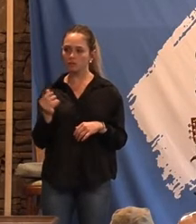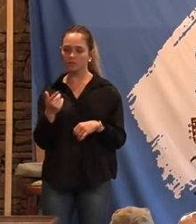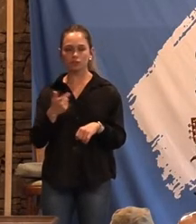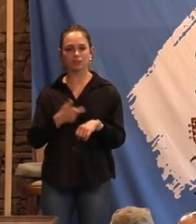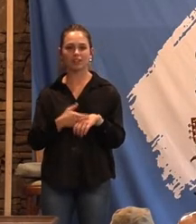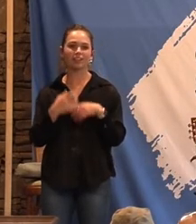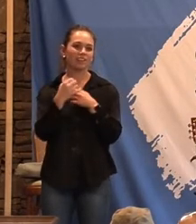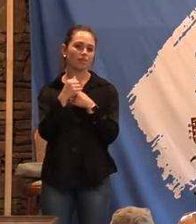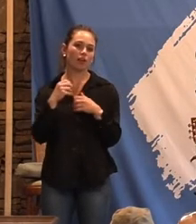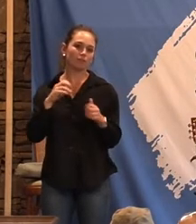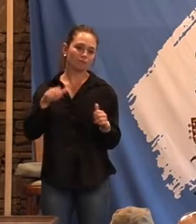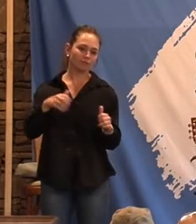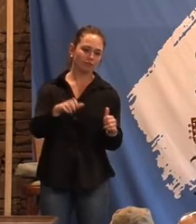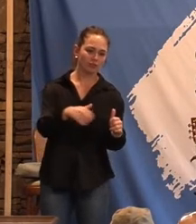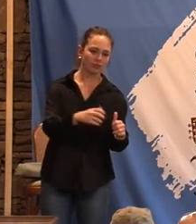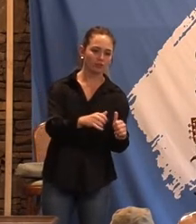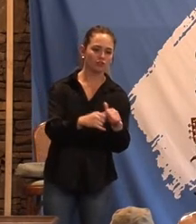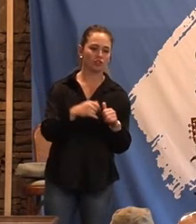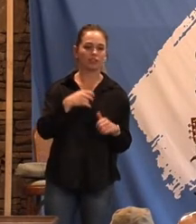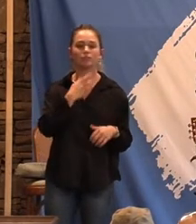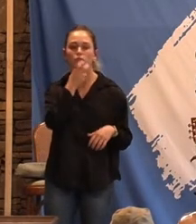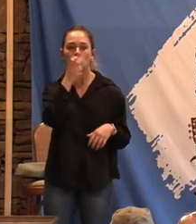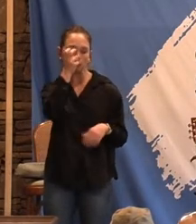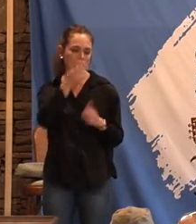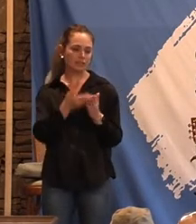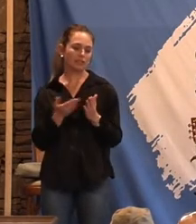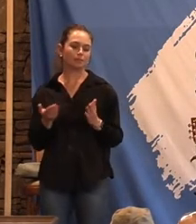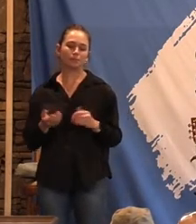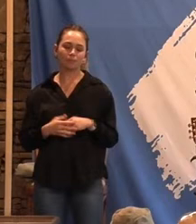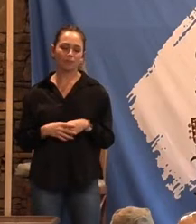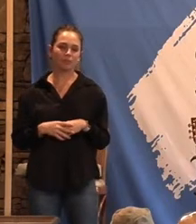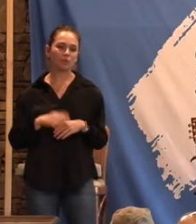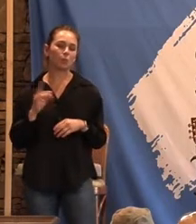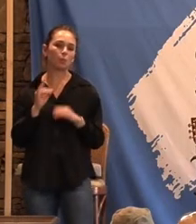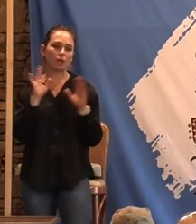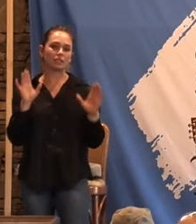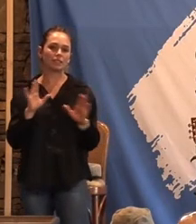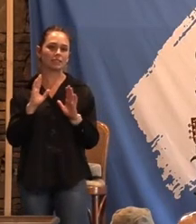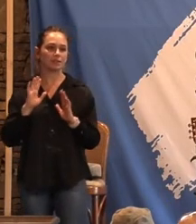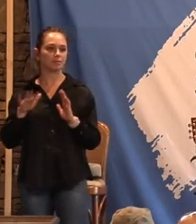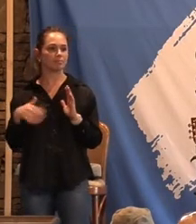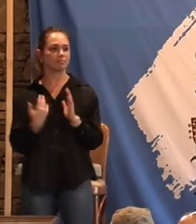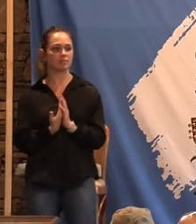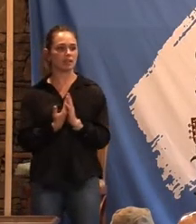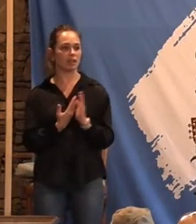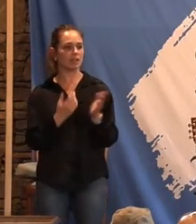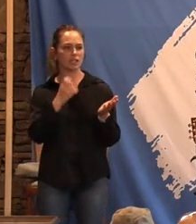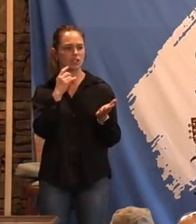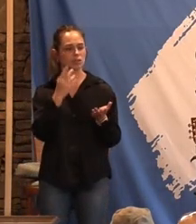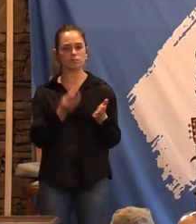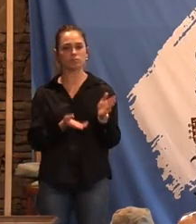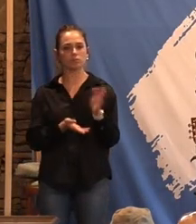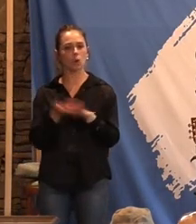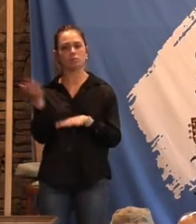times. He loved to chase the guineas and play with the baby goats. But then one Sunday I came in and Johnny was just